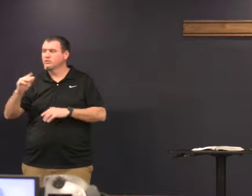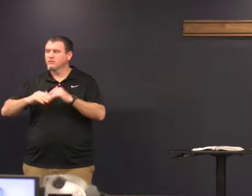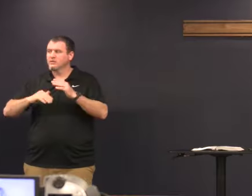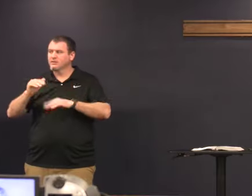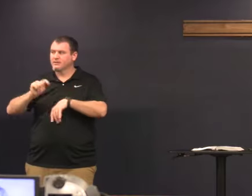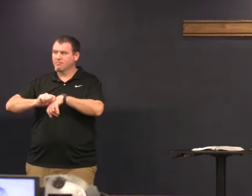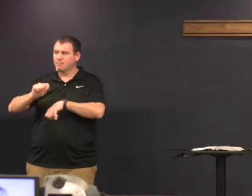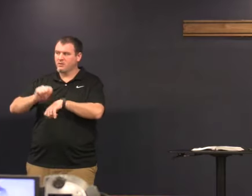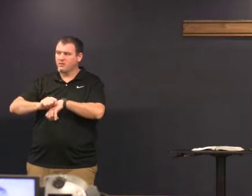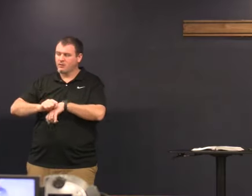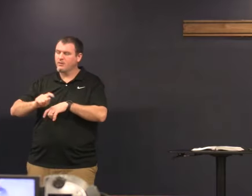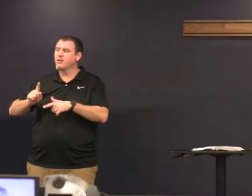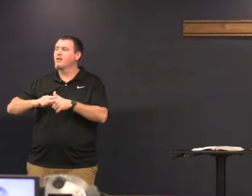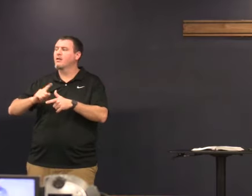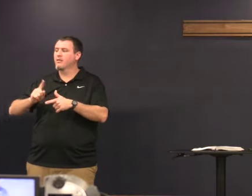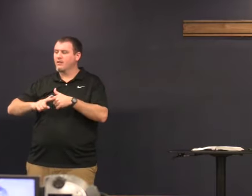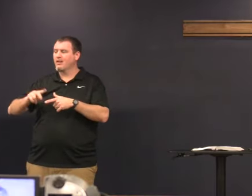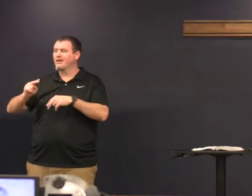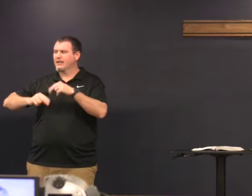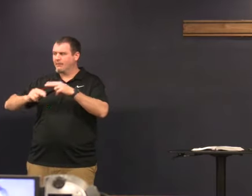So the first time, Ezra builds a temple,